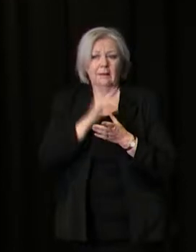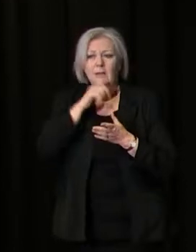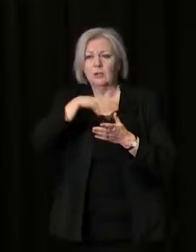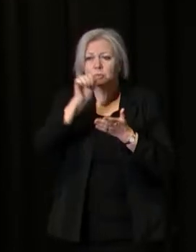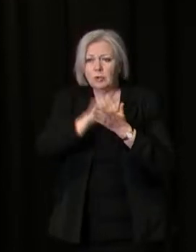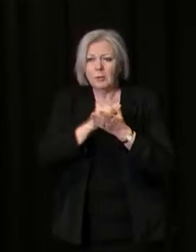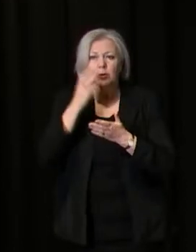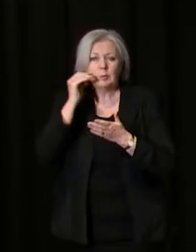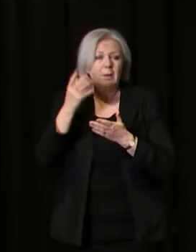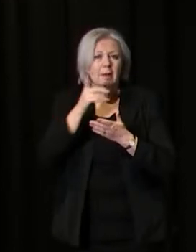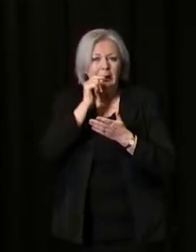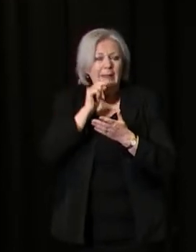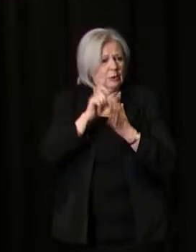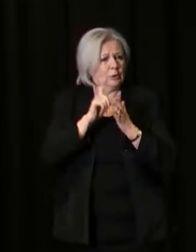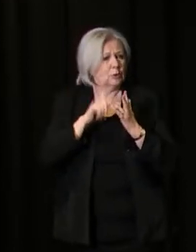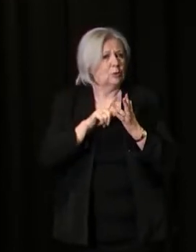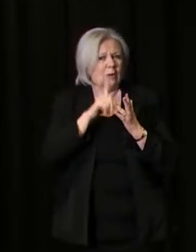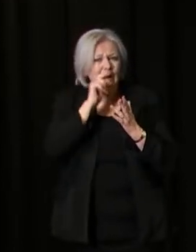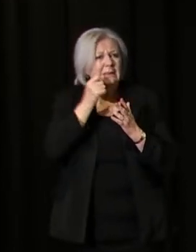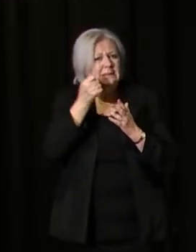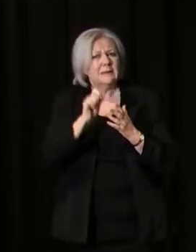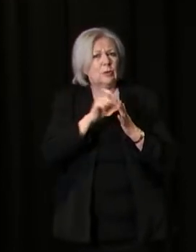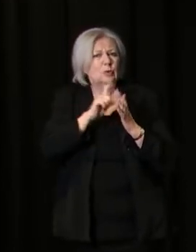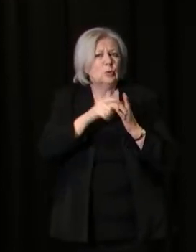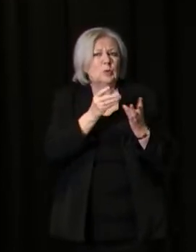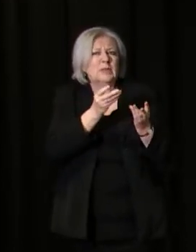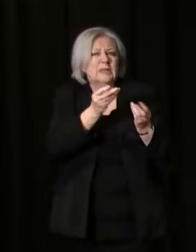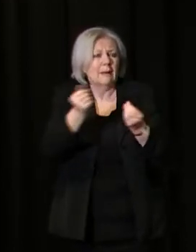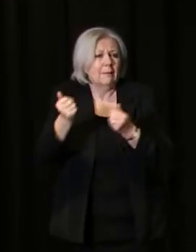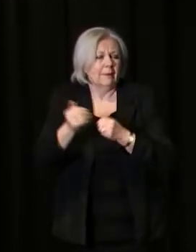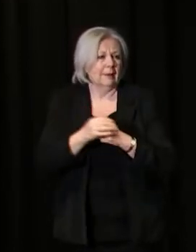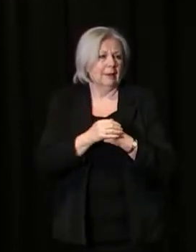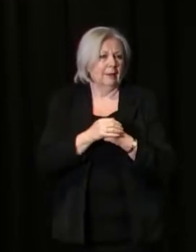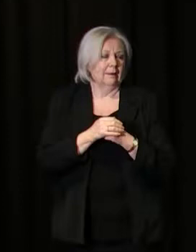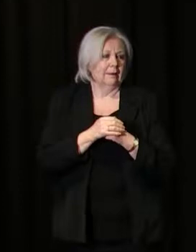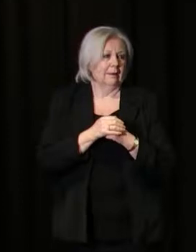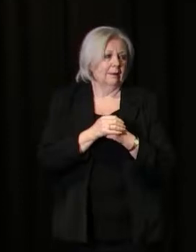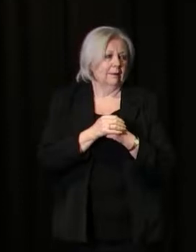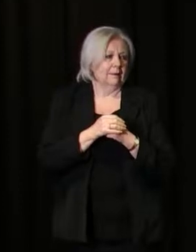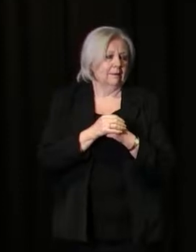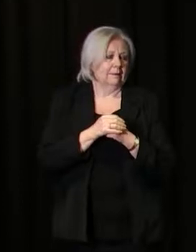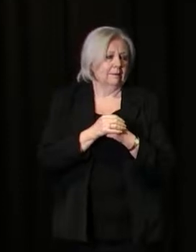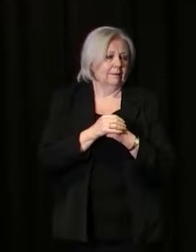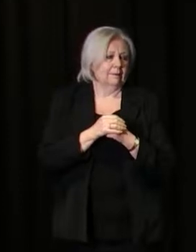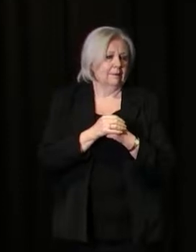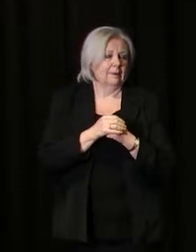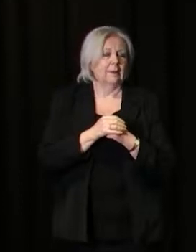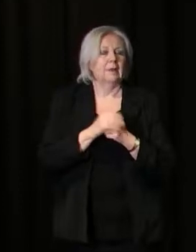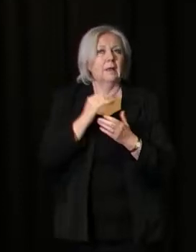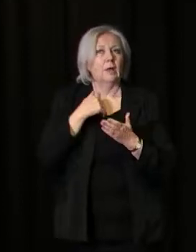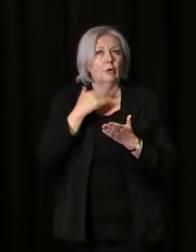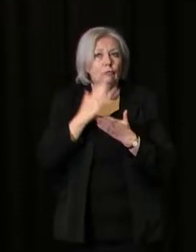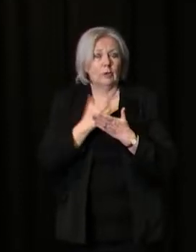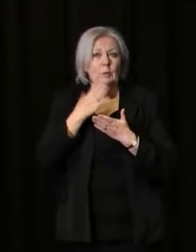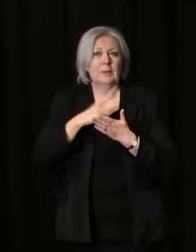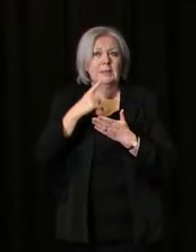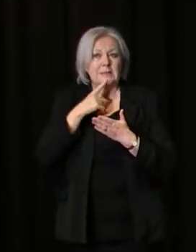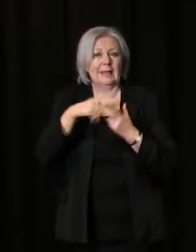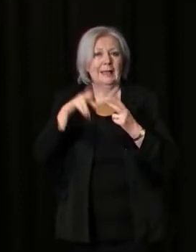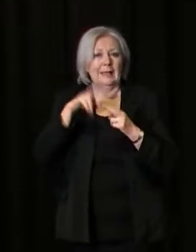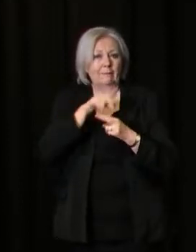can, you know, lots of different things you can do. It's actually an easier question answered in terms of what you can't do. You can't get